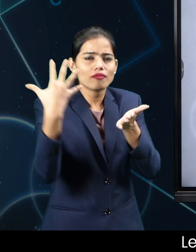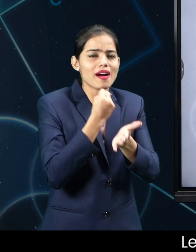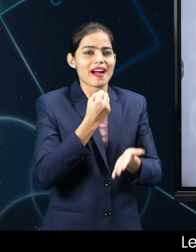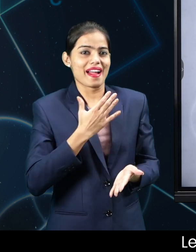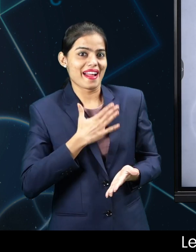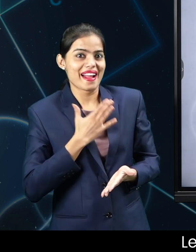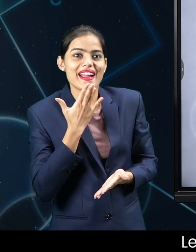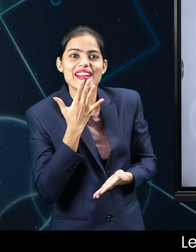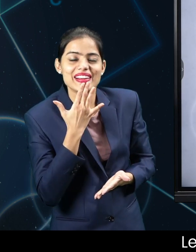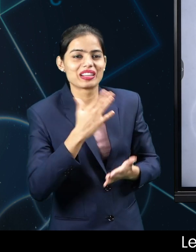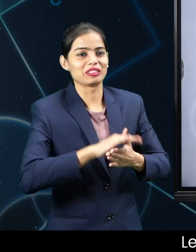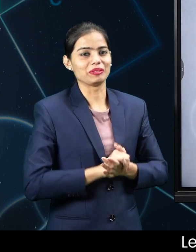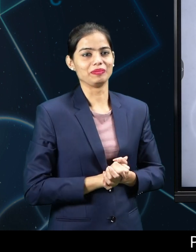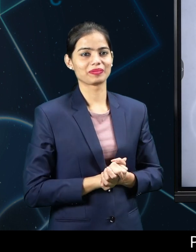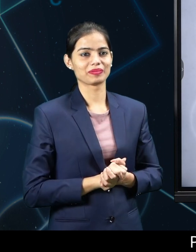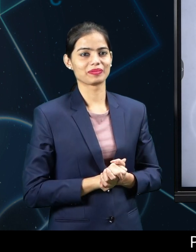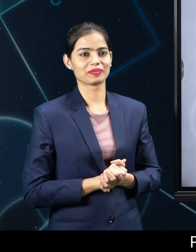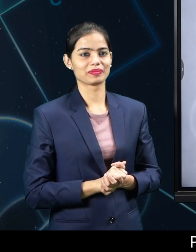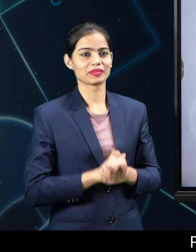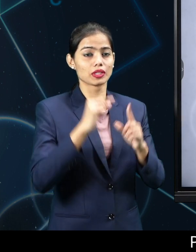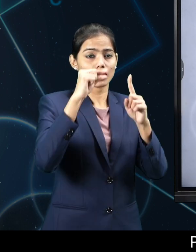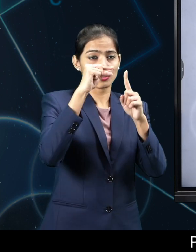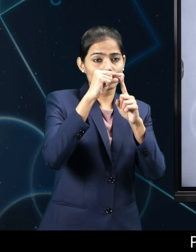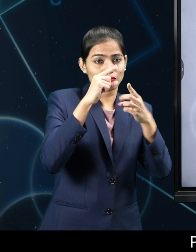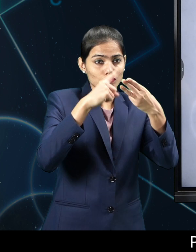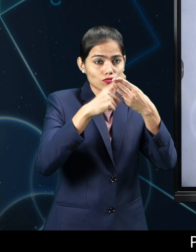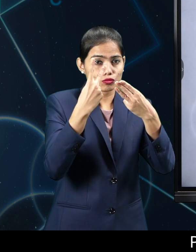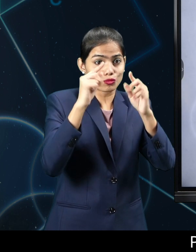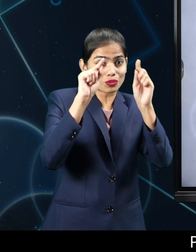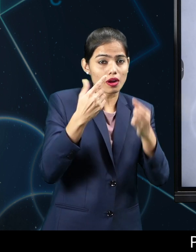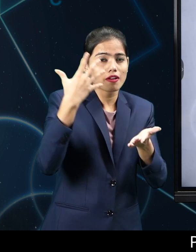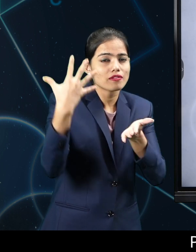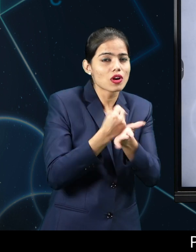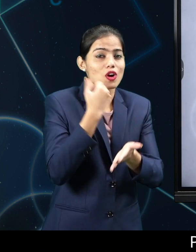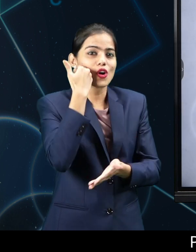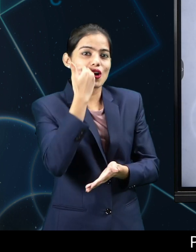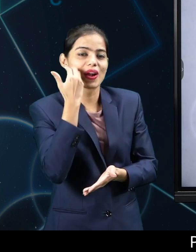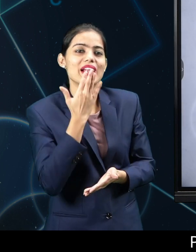to getting green color, P of E2 is equal to getting yellow color,